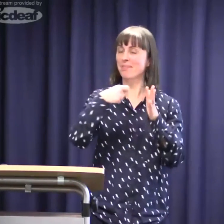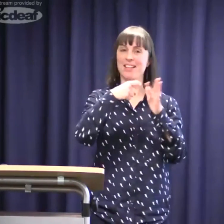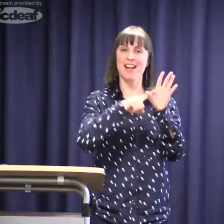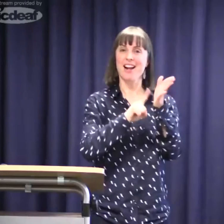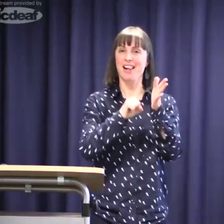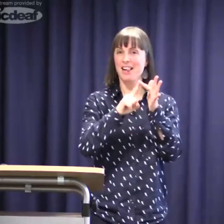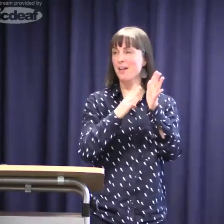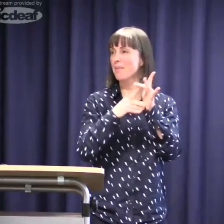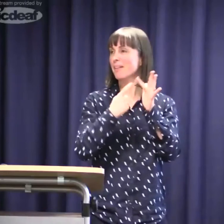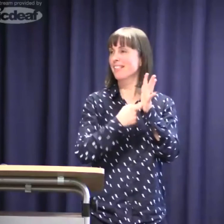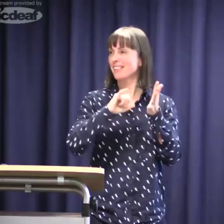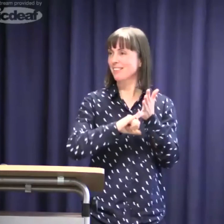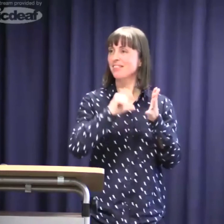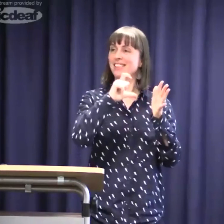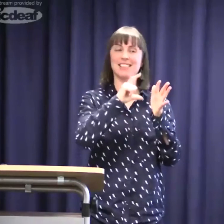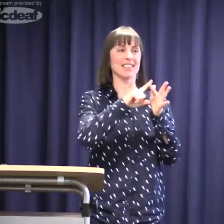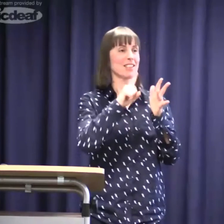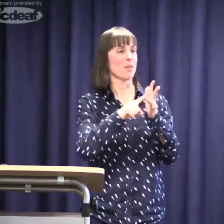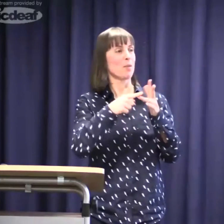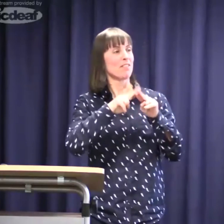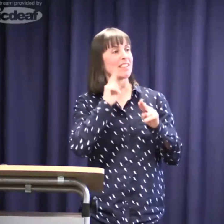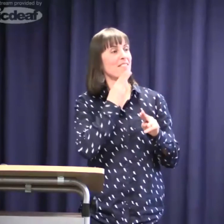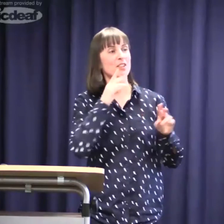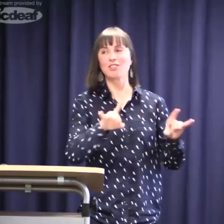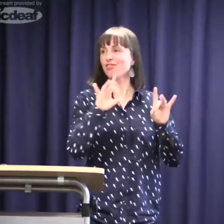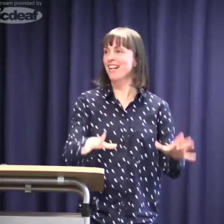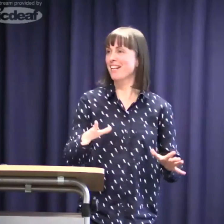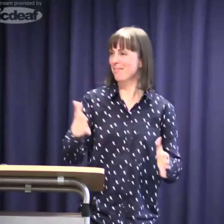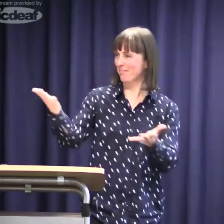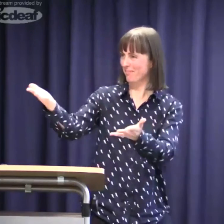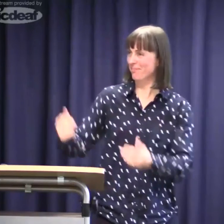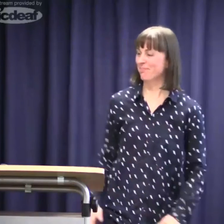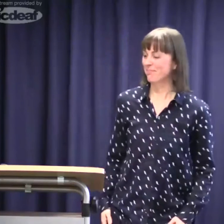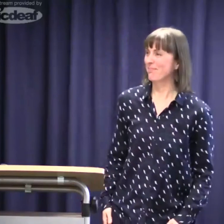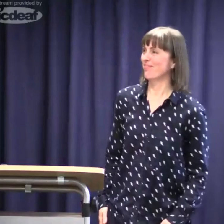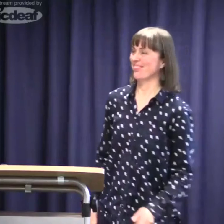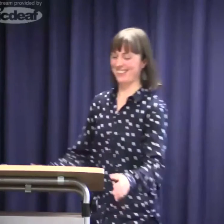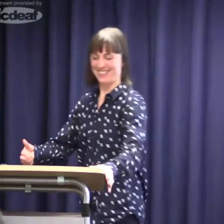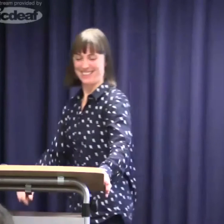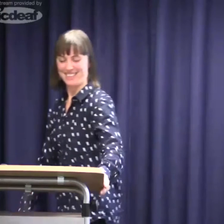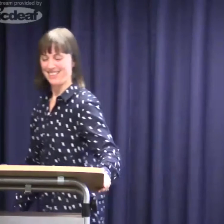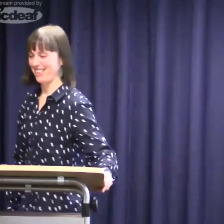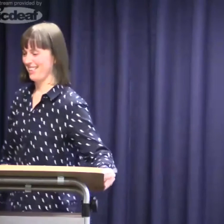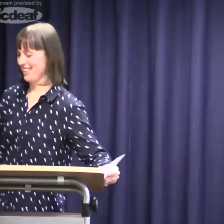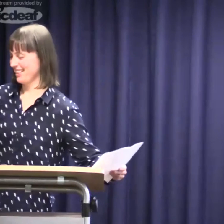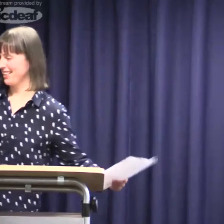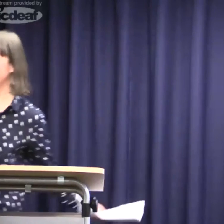Our next speaker is Kyle Miers, who is the CEO of Deaf Australia. Welcome.